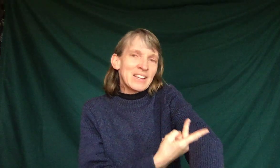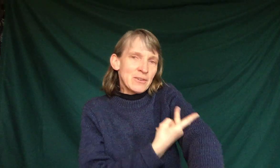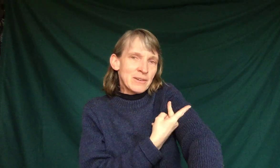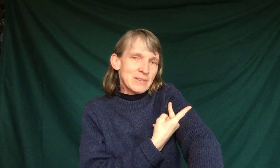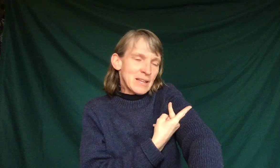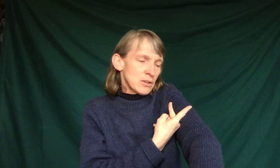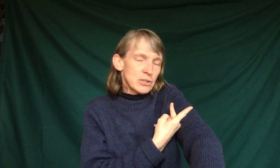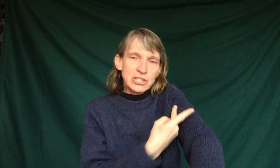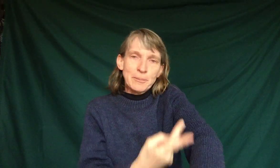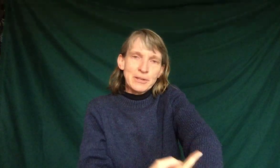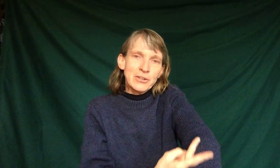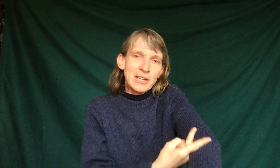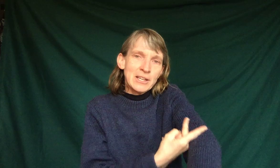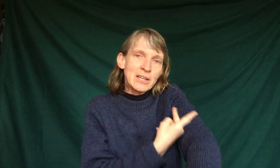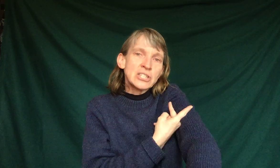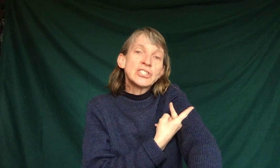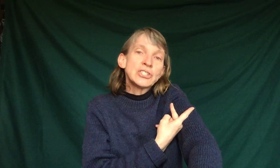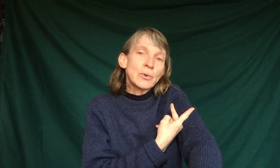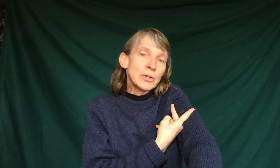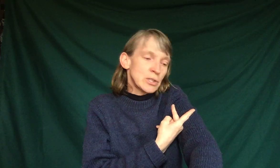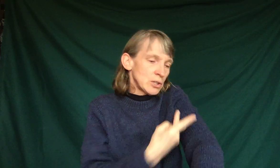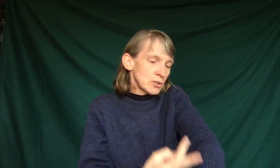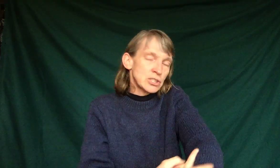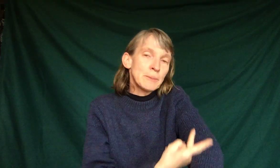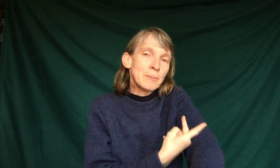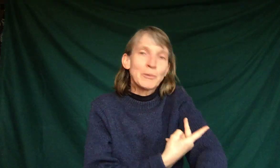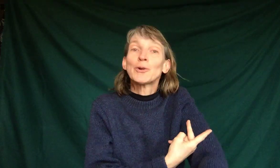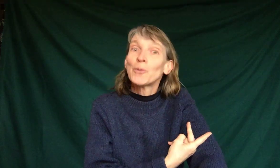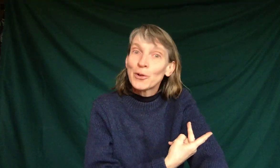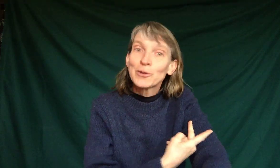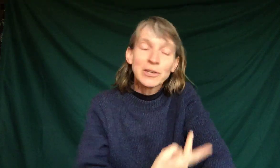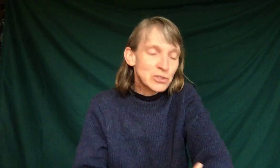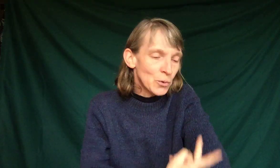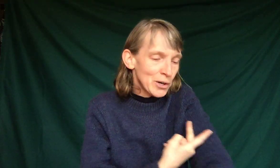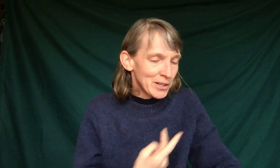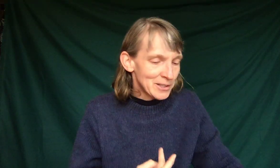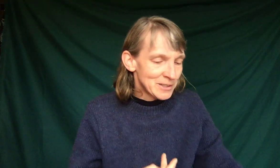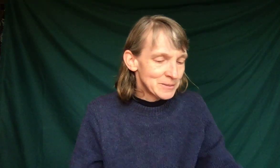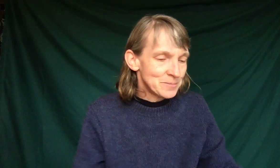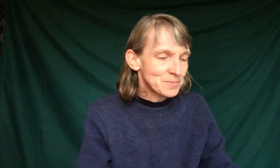you're a sheep, and you're getting your wool shorn.